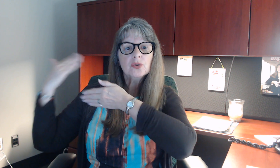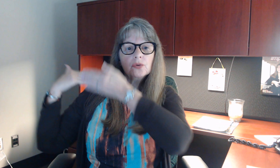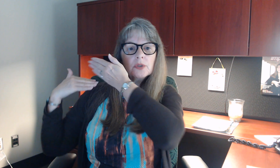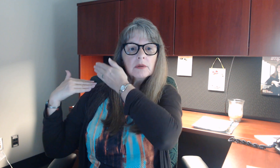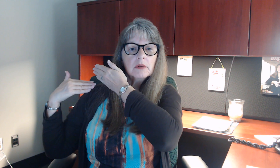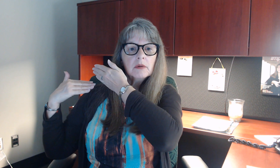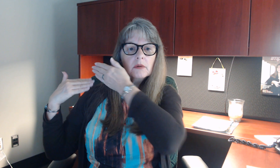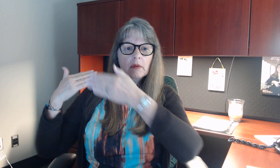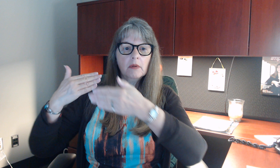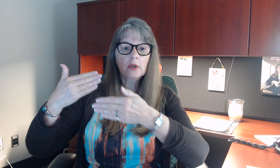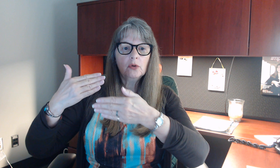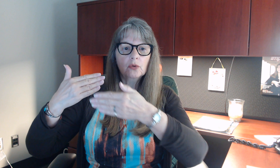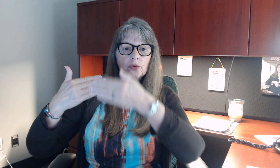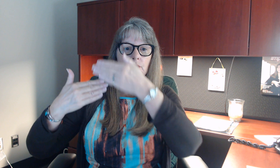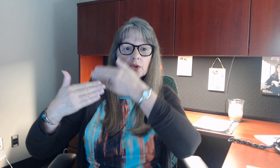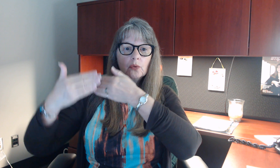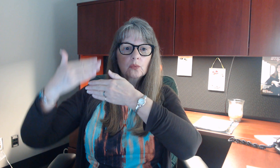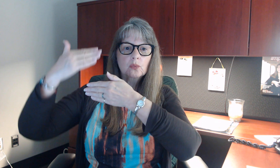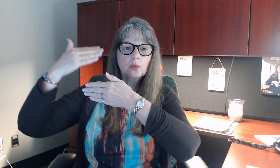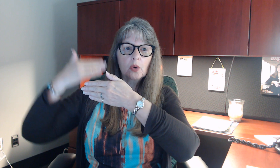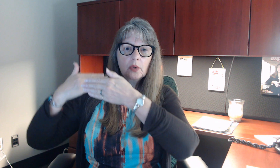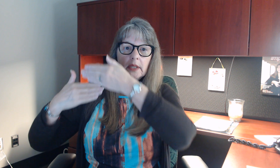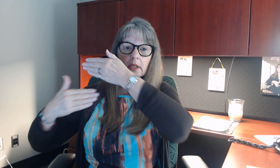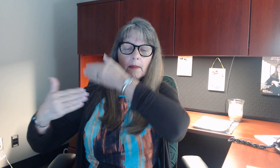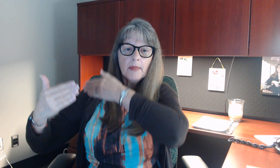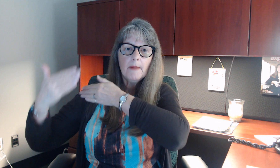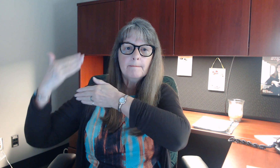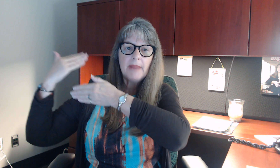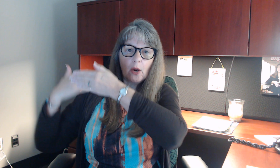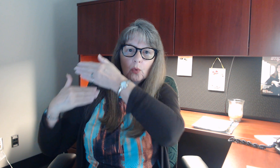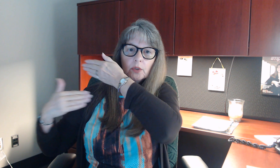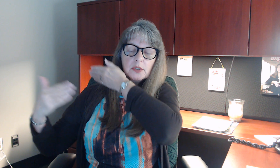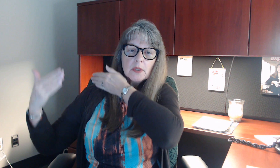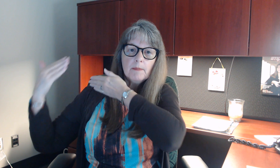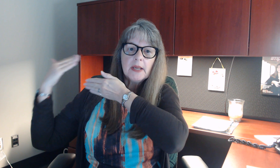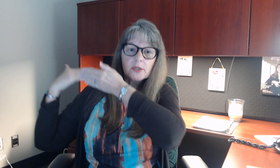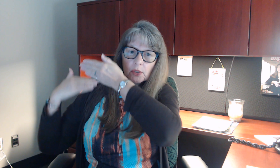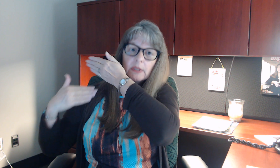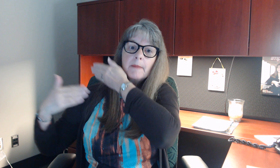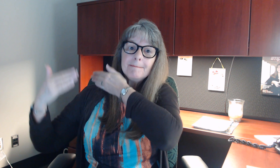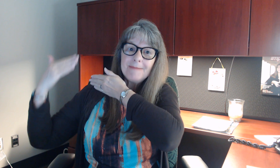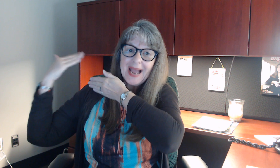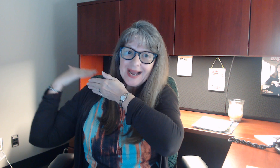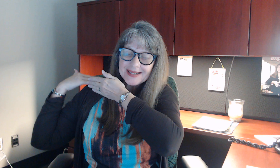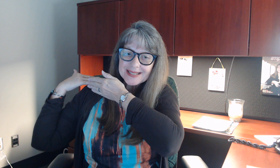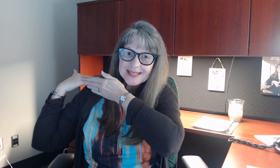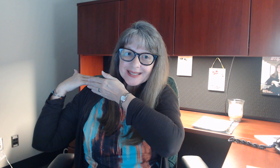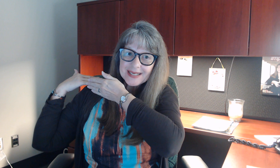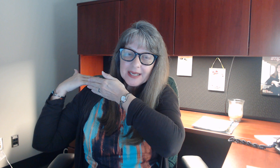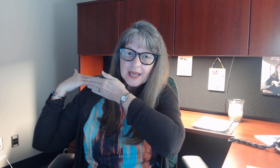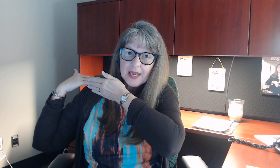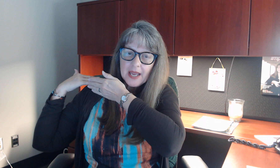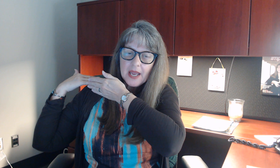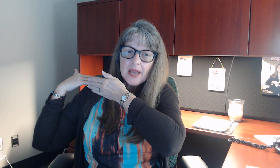Ancestors, you're just rolling them backwards because they're in the past. So